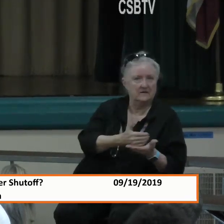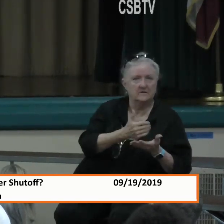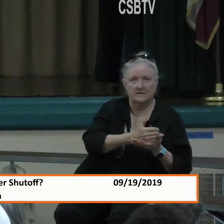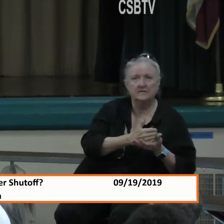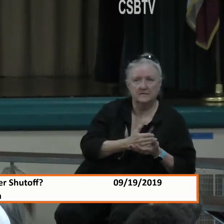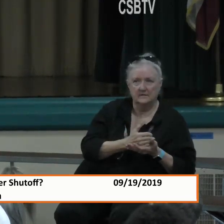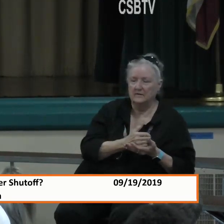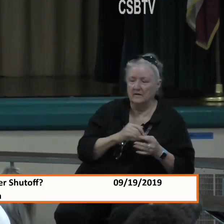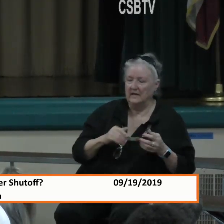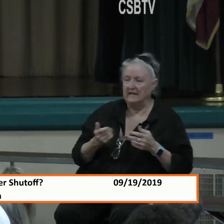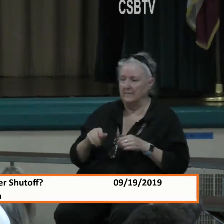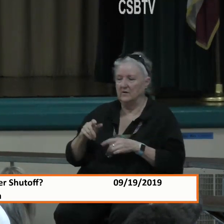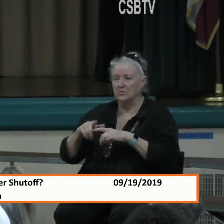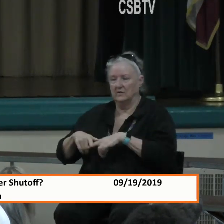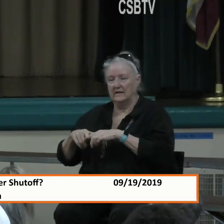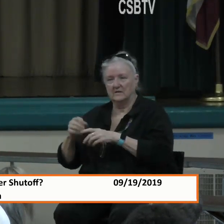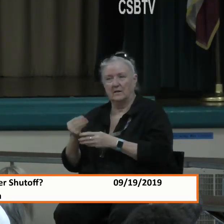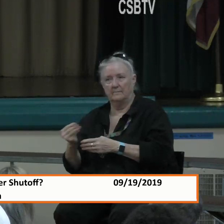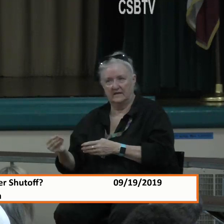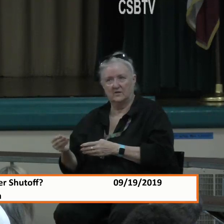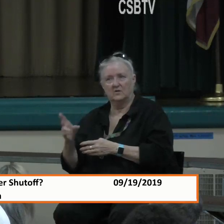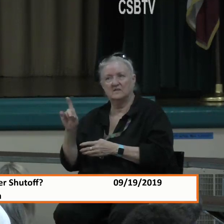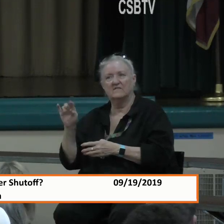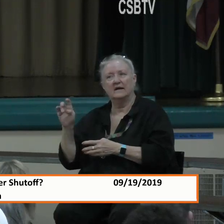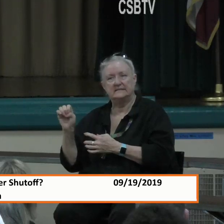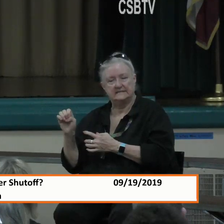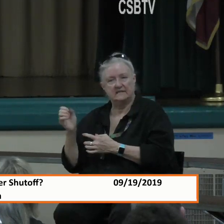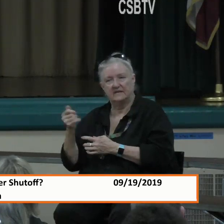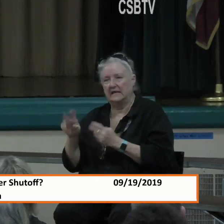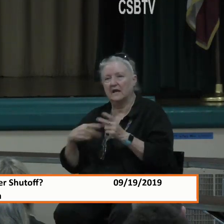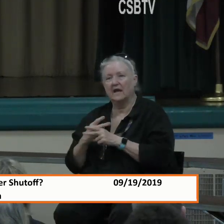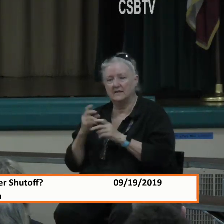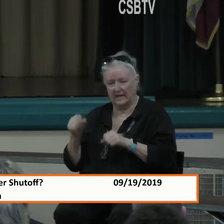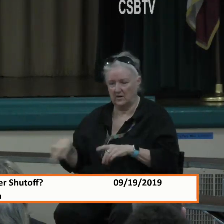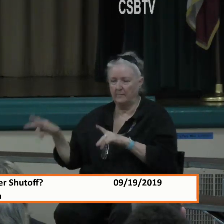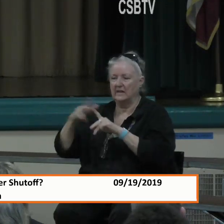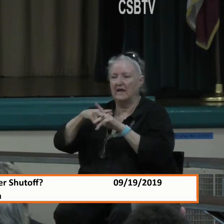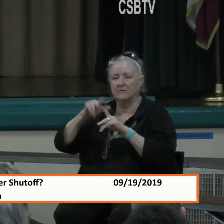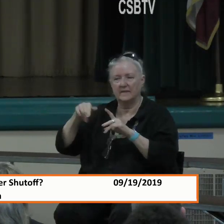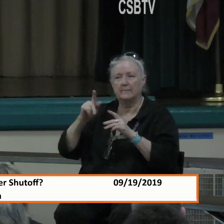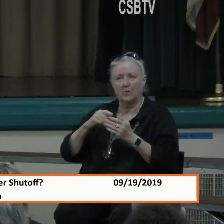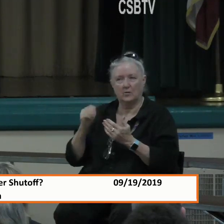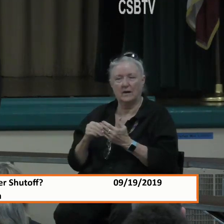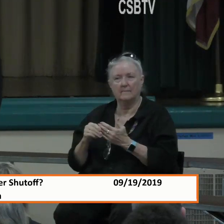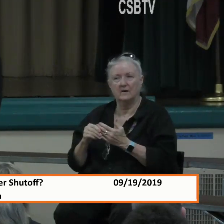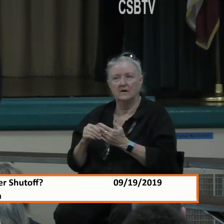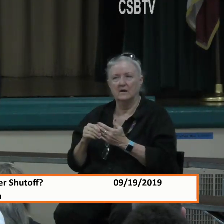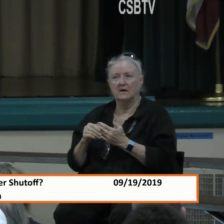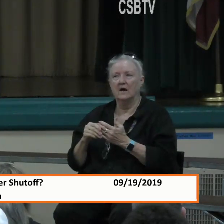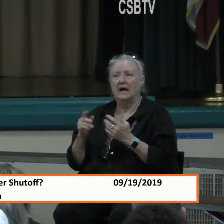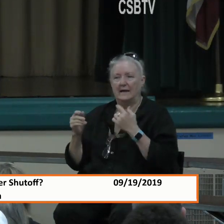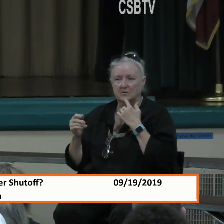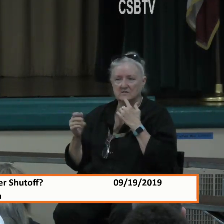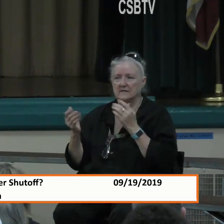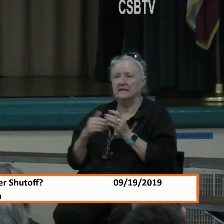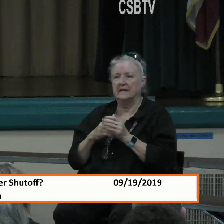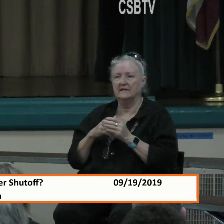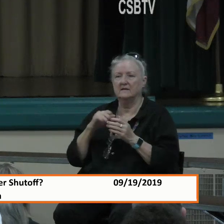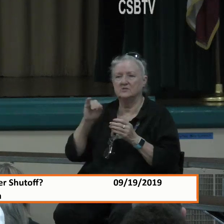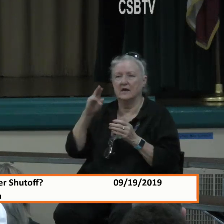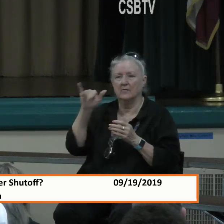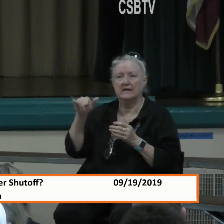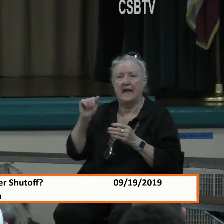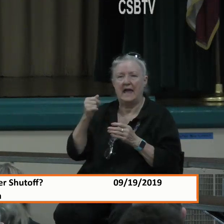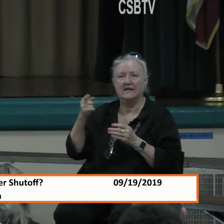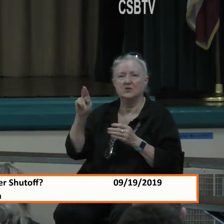who relies on medical device of any kind can apply for that program. I'll mention again that Jerry Aguilar is